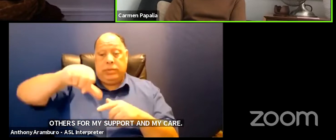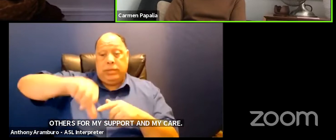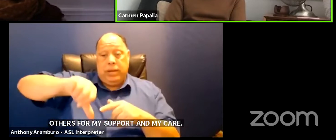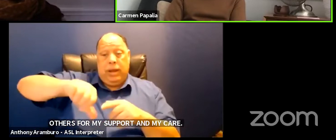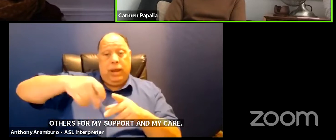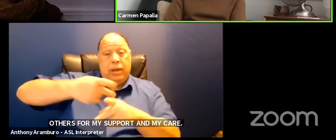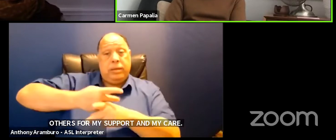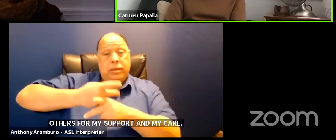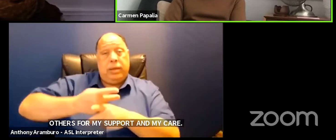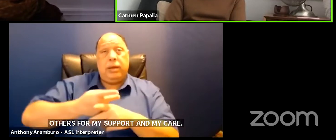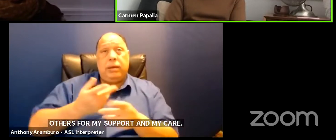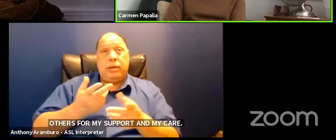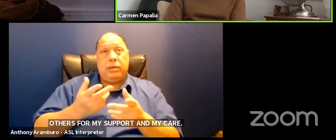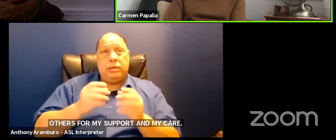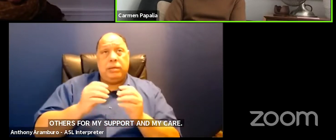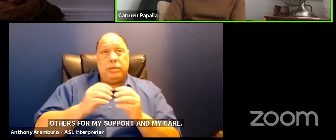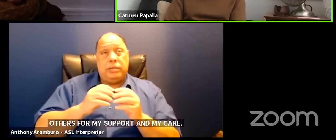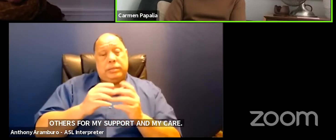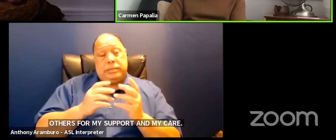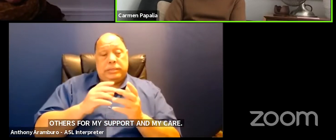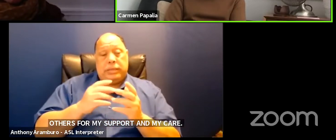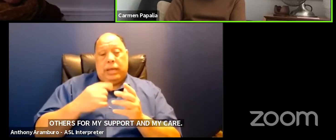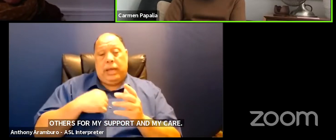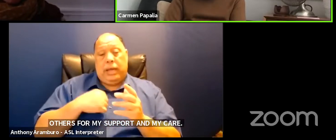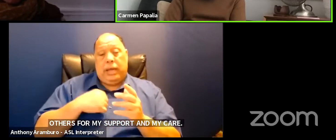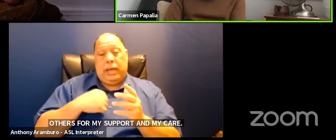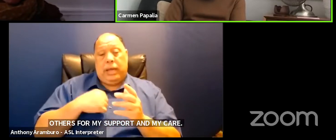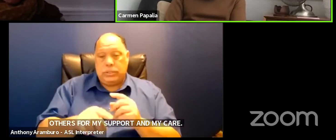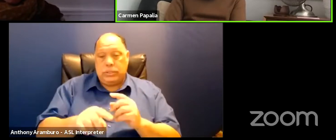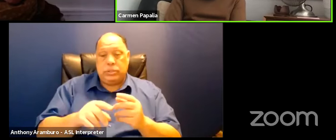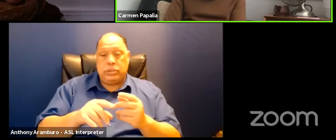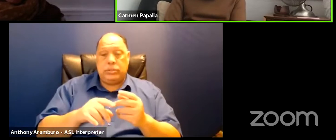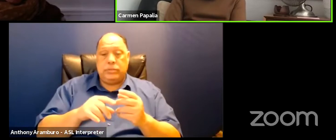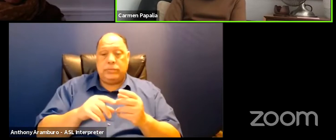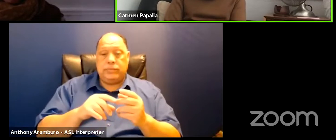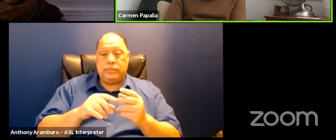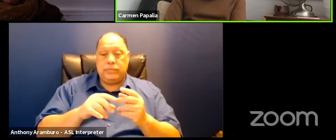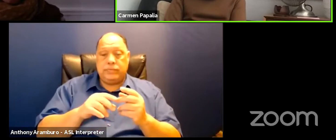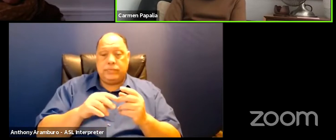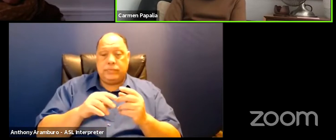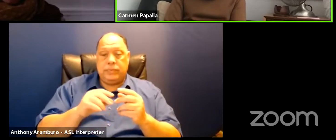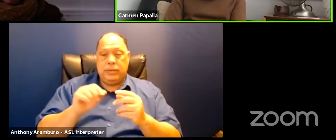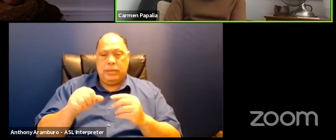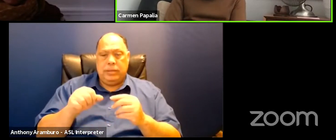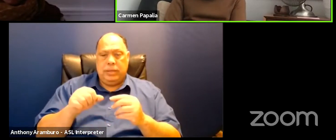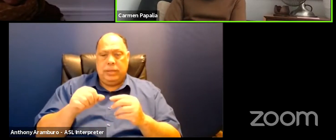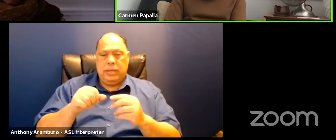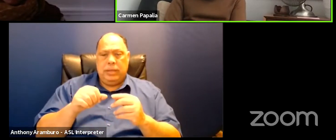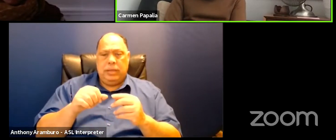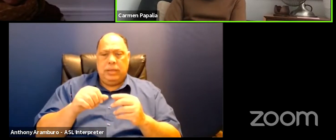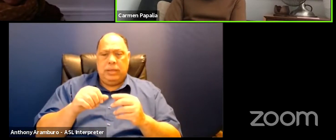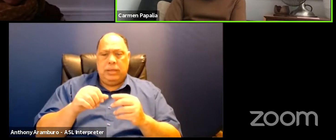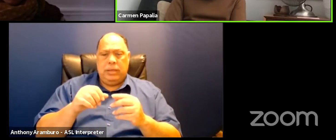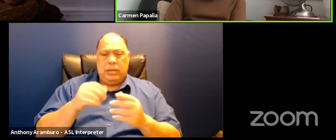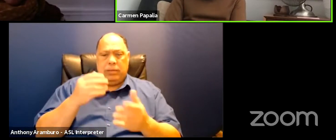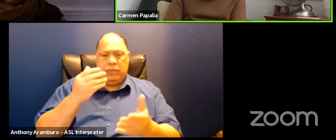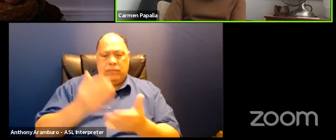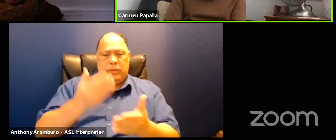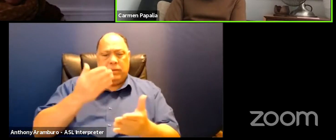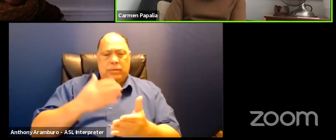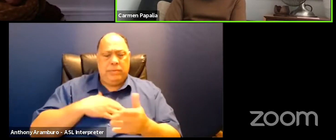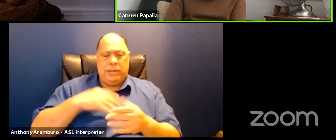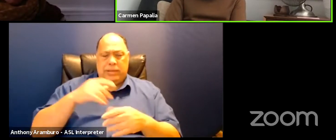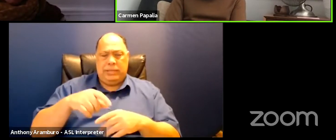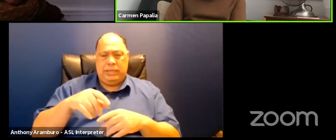it's been, you know, questioned and yeah, like the validity of my need as